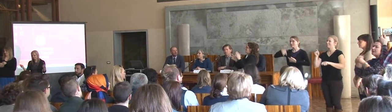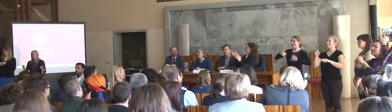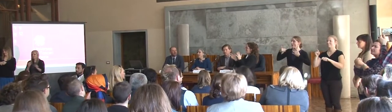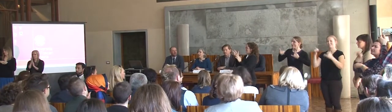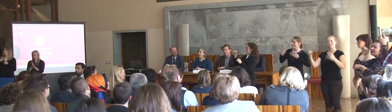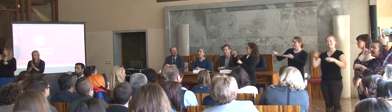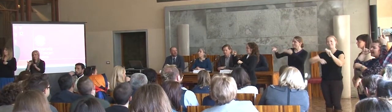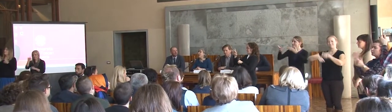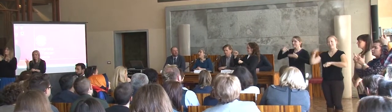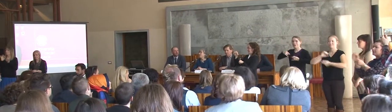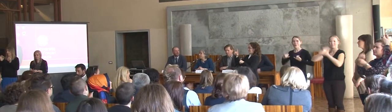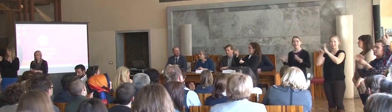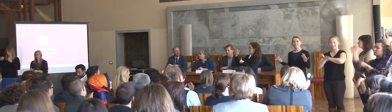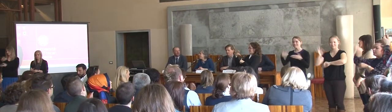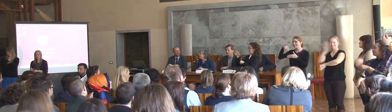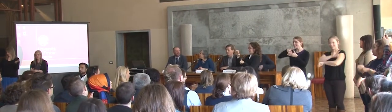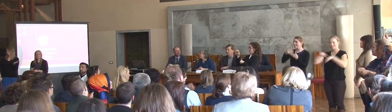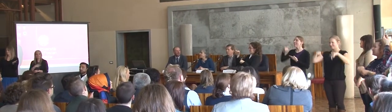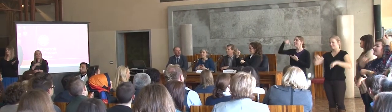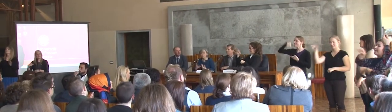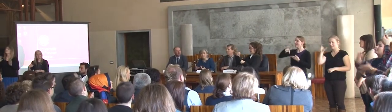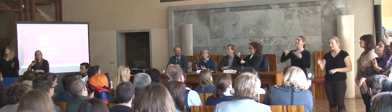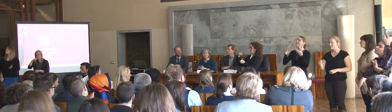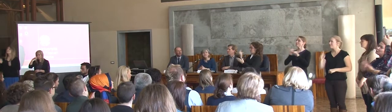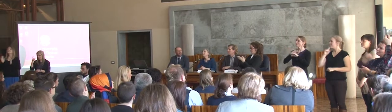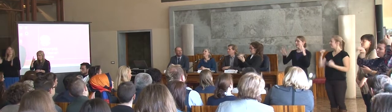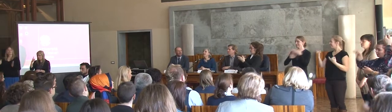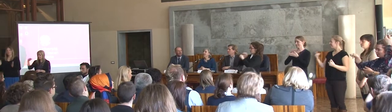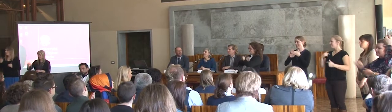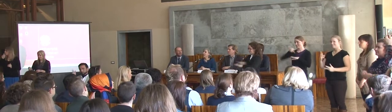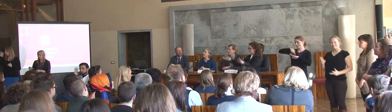Italy. We are very proud of this moment.